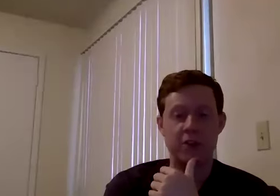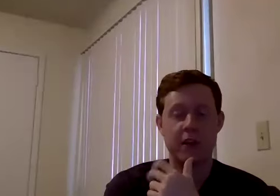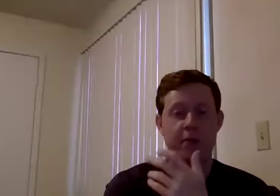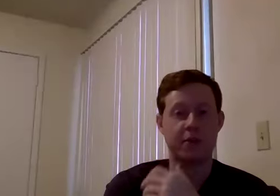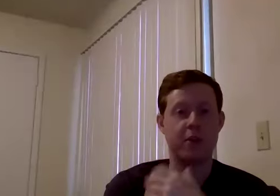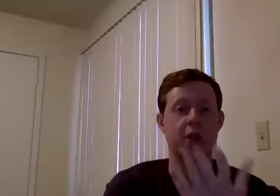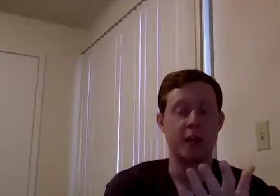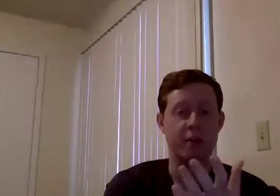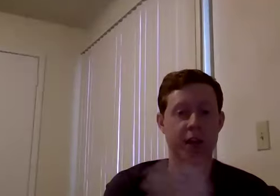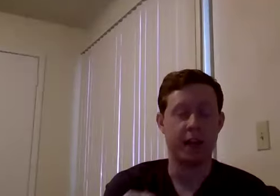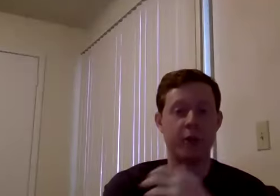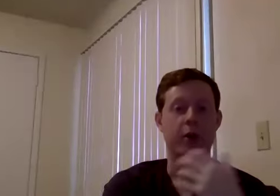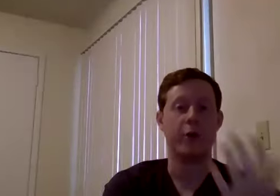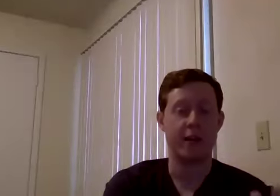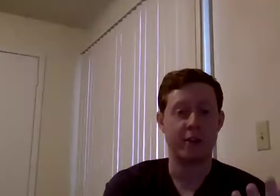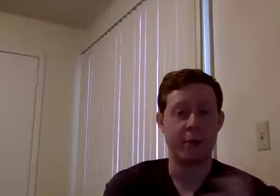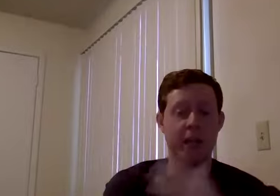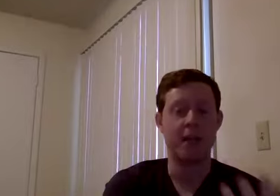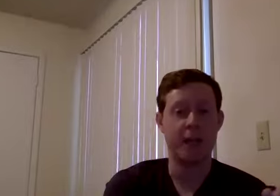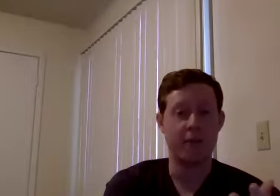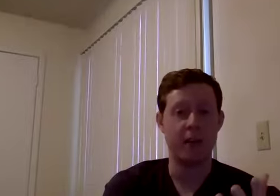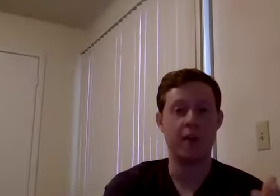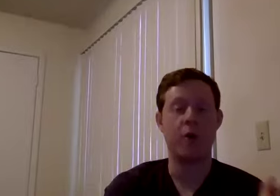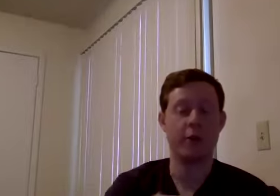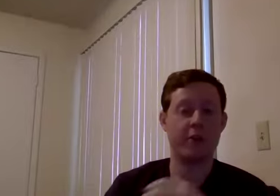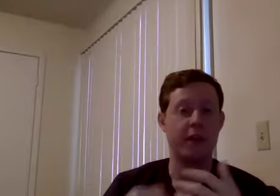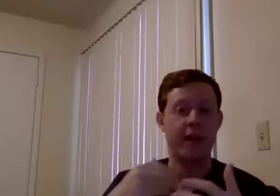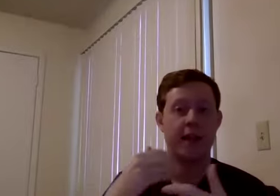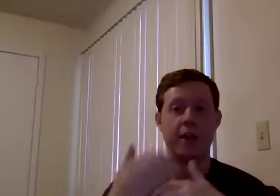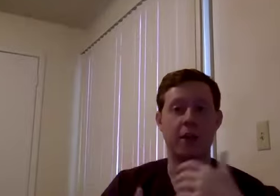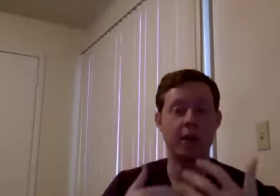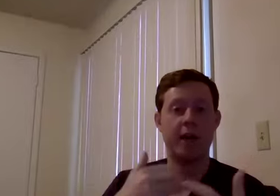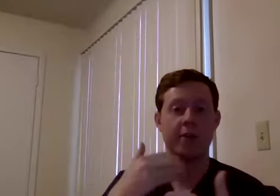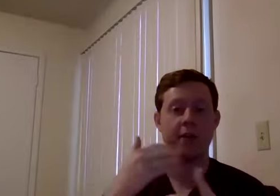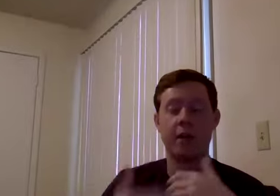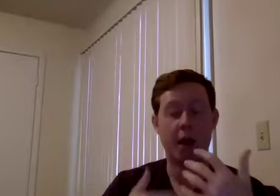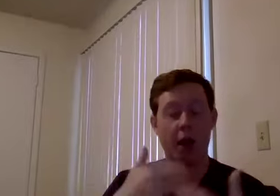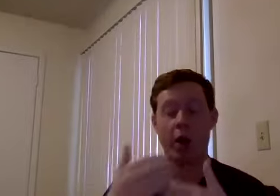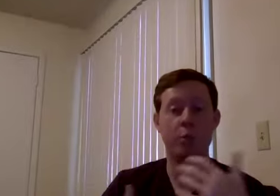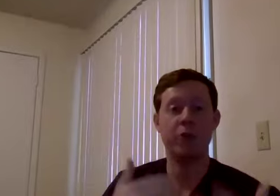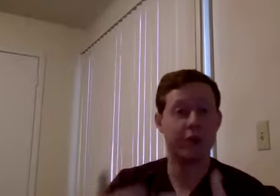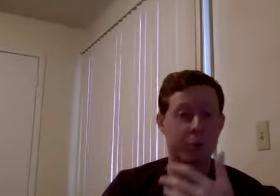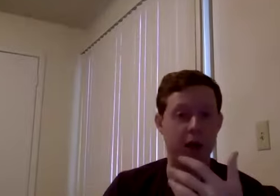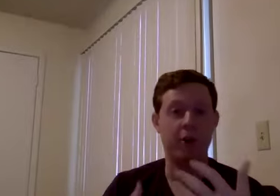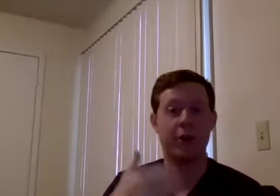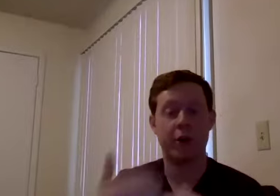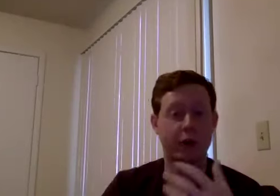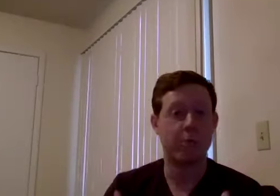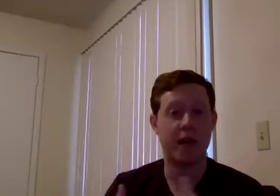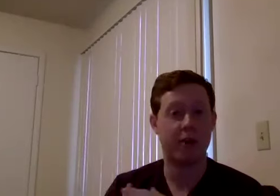same as good evening? Like if you were greeting somebody in the evening, or is it saying like good night as in hope you sleep well or you're going to bed or